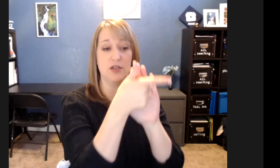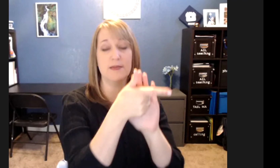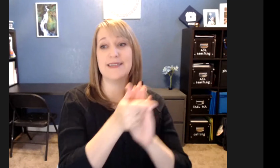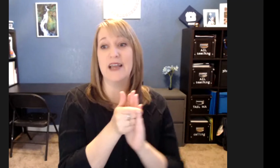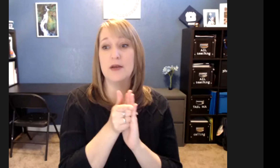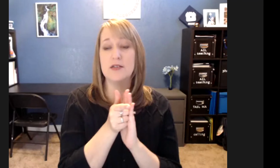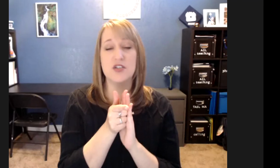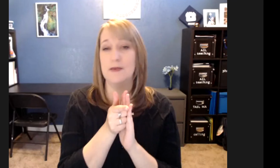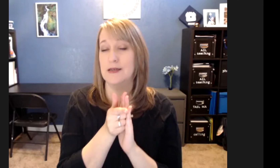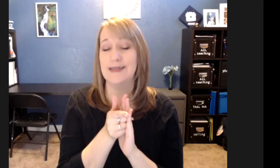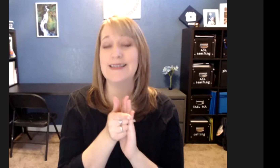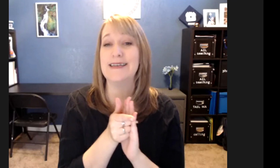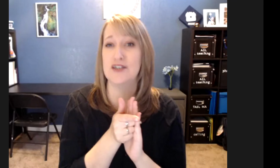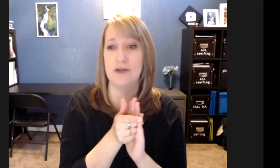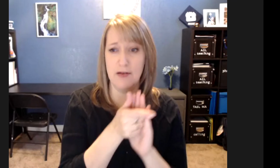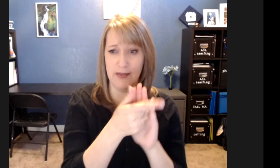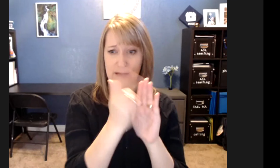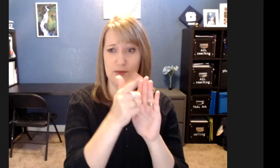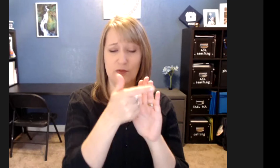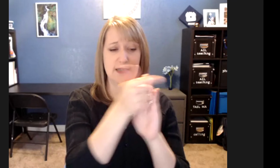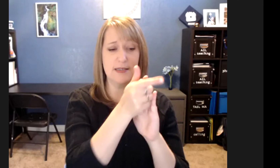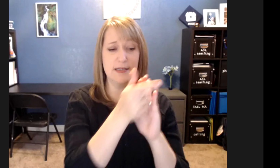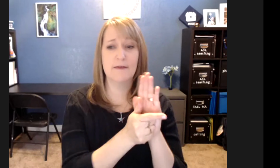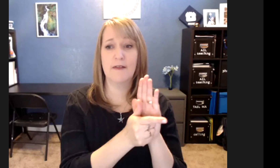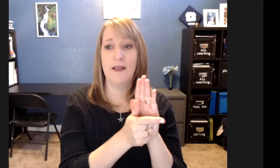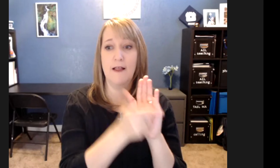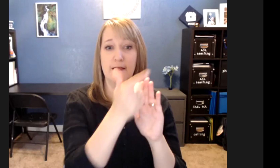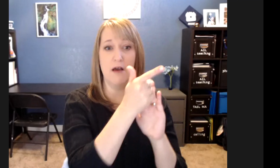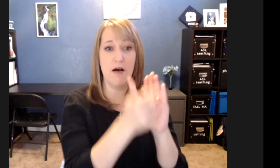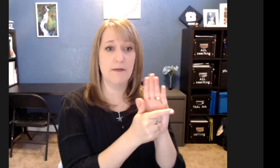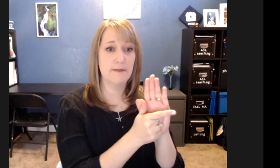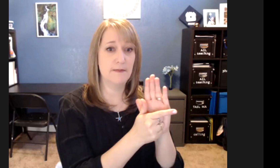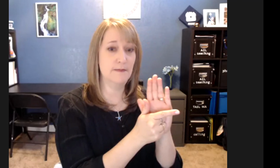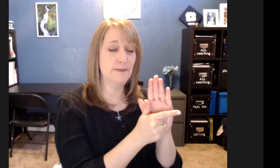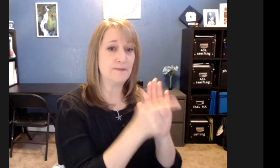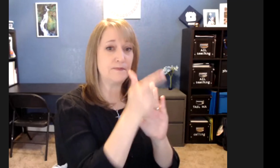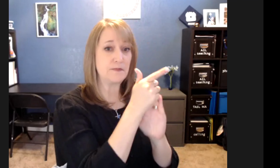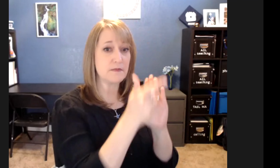but sideways, just because it's easier on the wrist. Law.